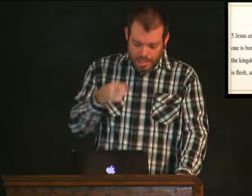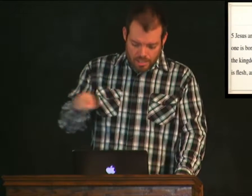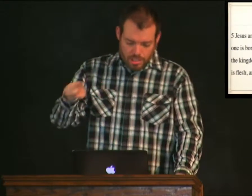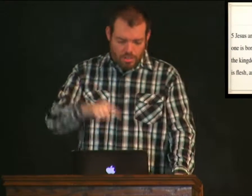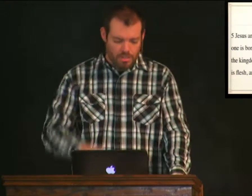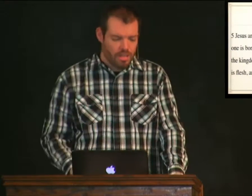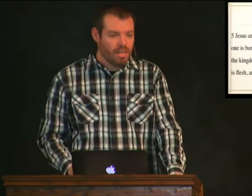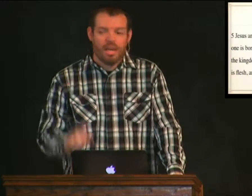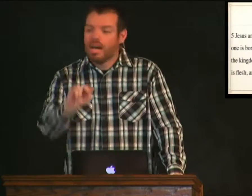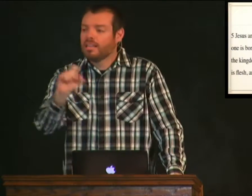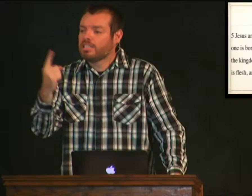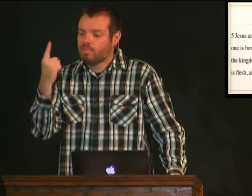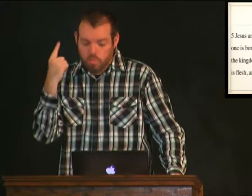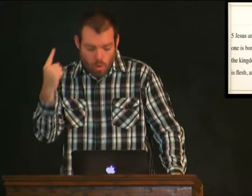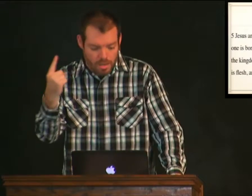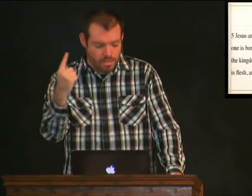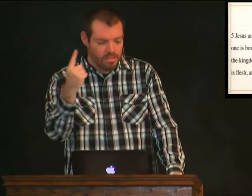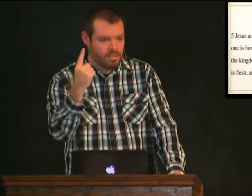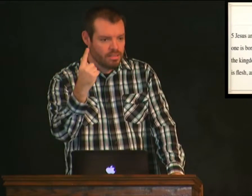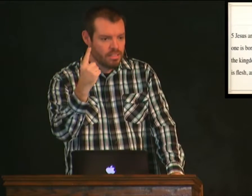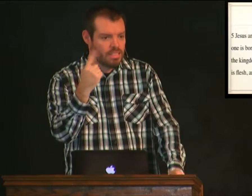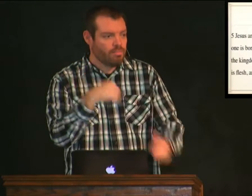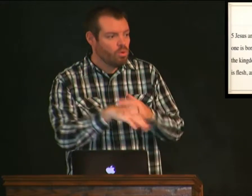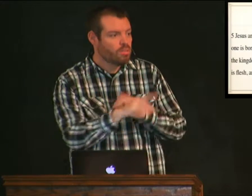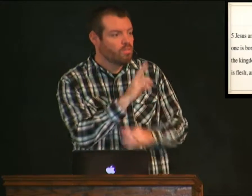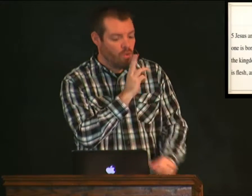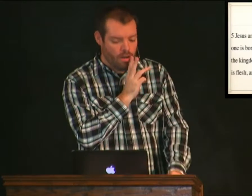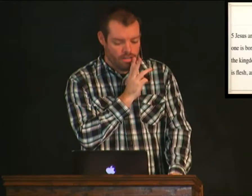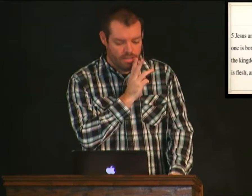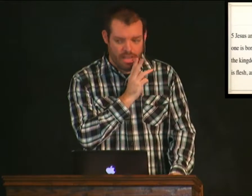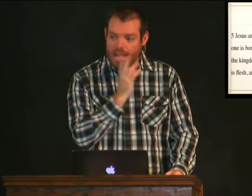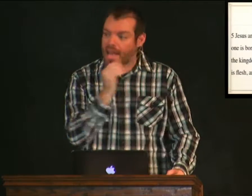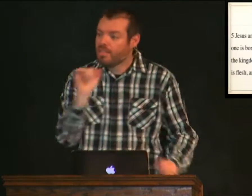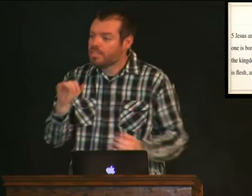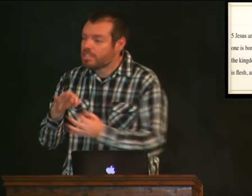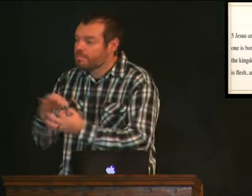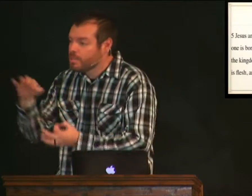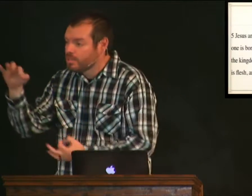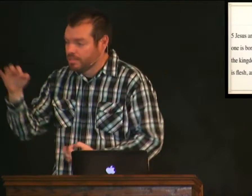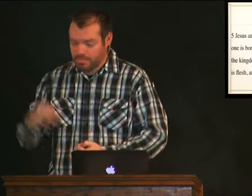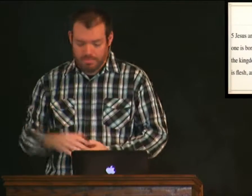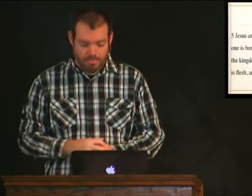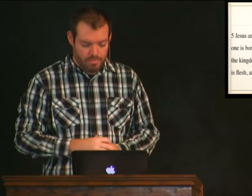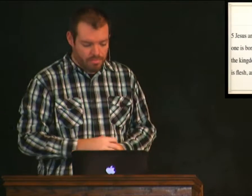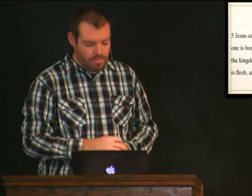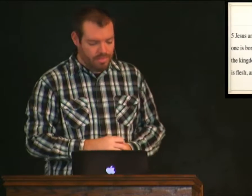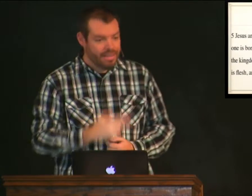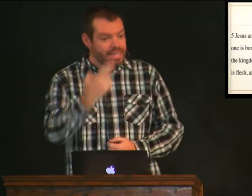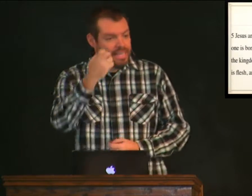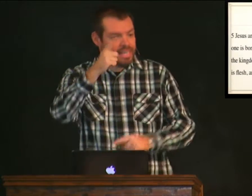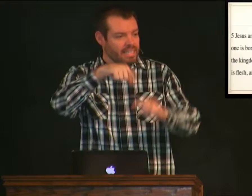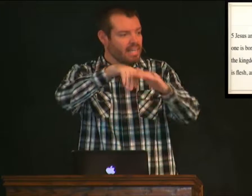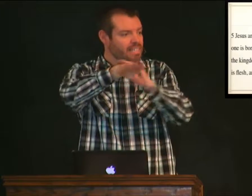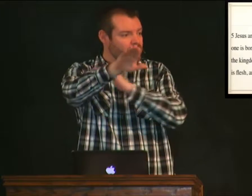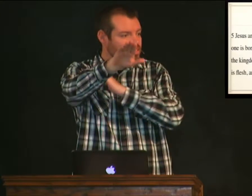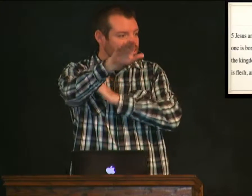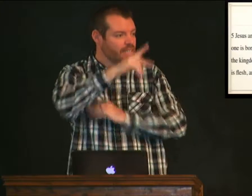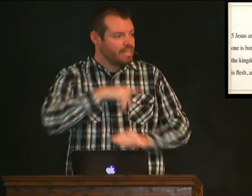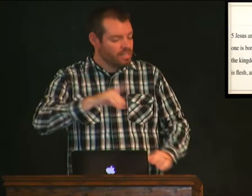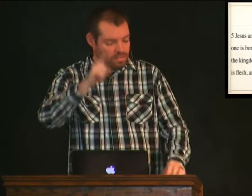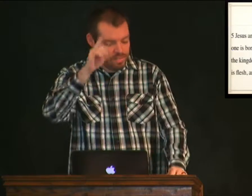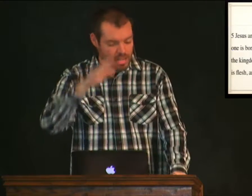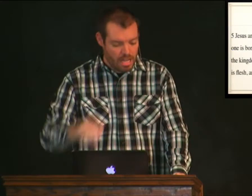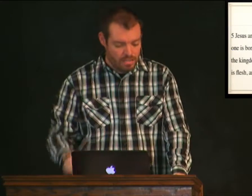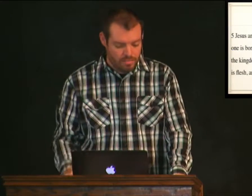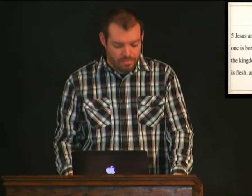truly I say to you, unless one born of water and the Spirit, he cannot enter